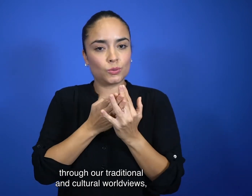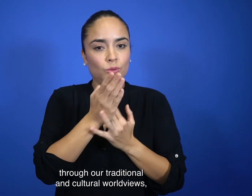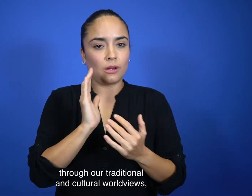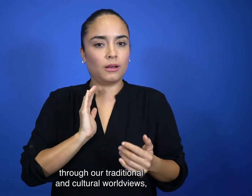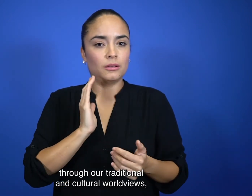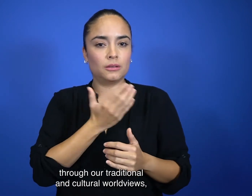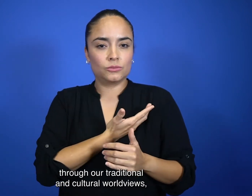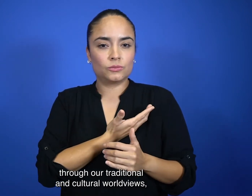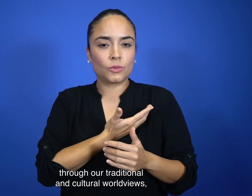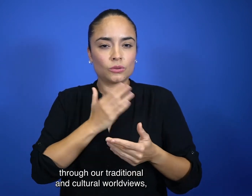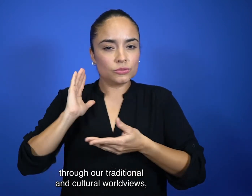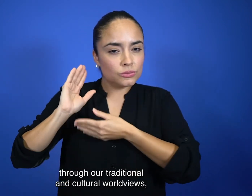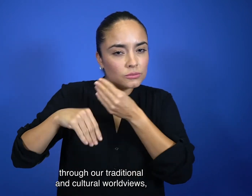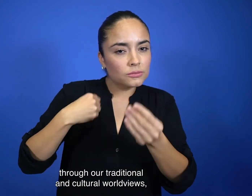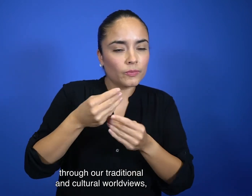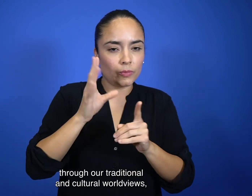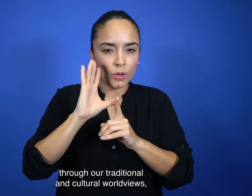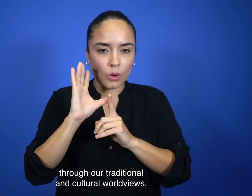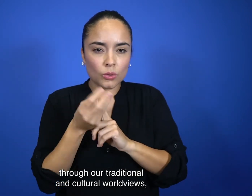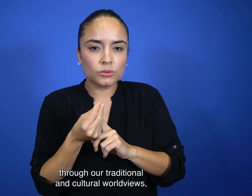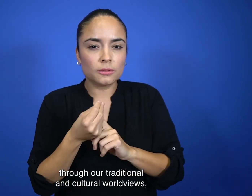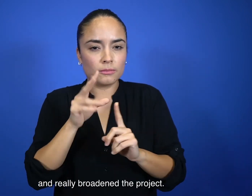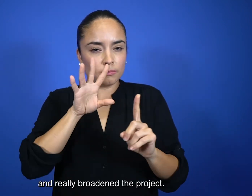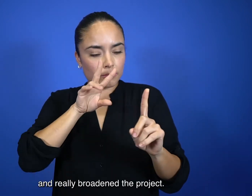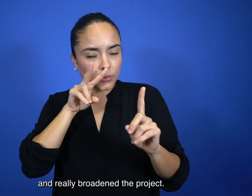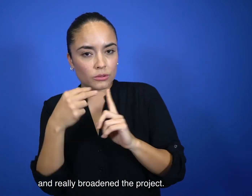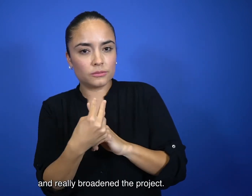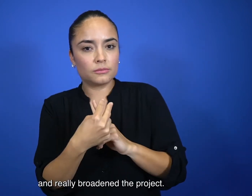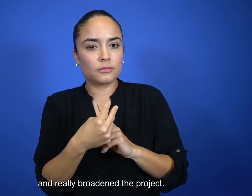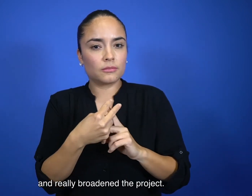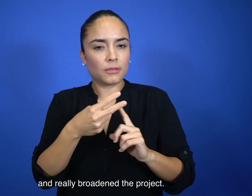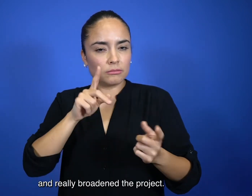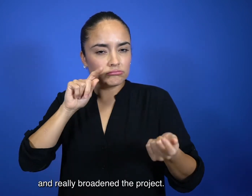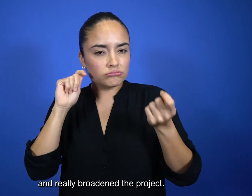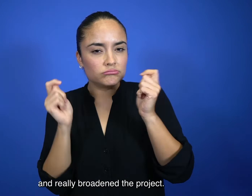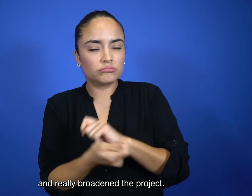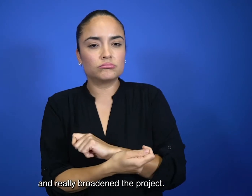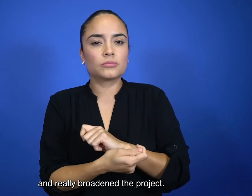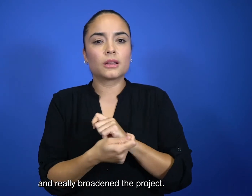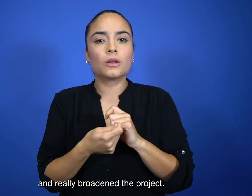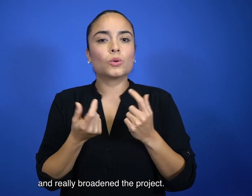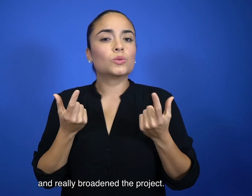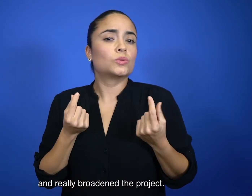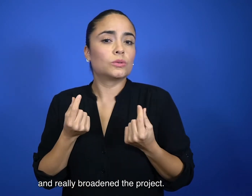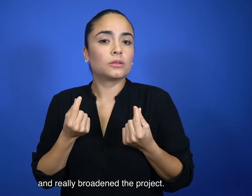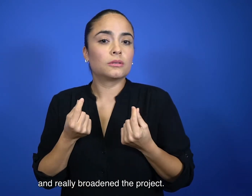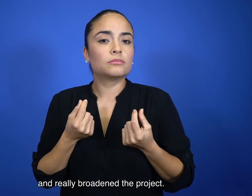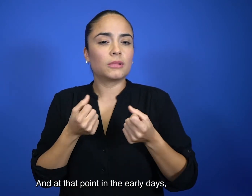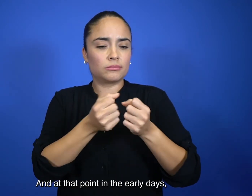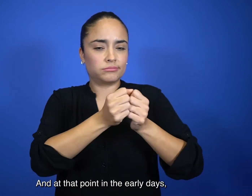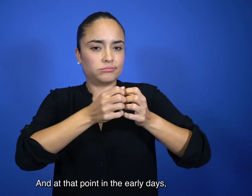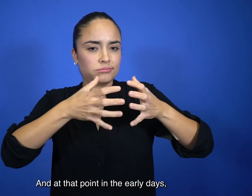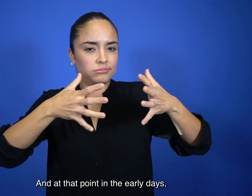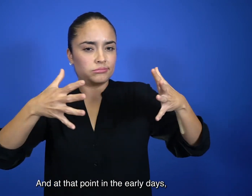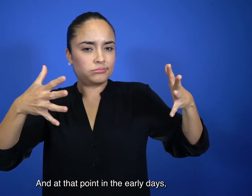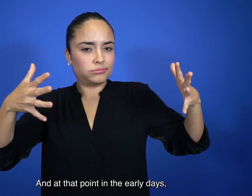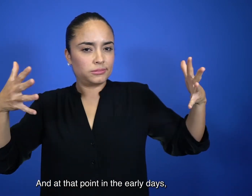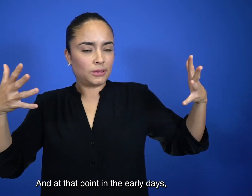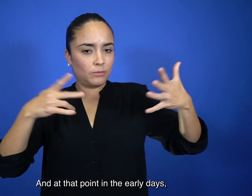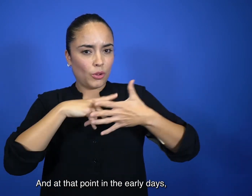traditional and cultural worldviews, and really broadened the project. And at that point in the early